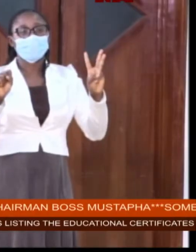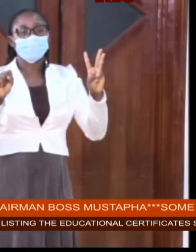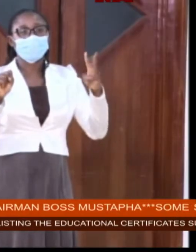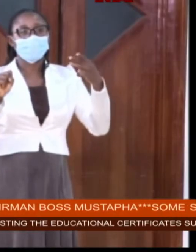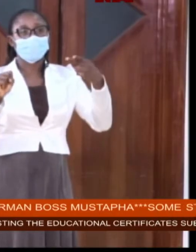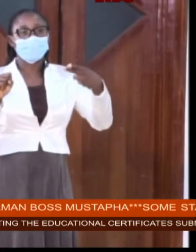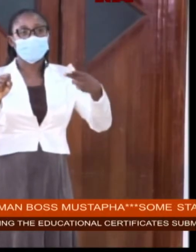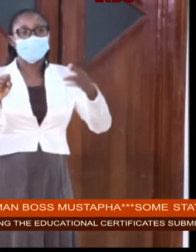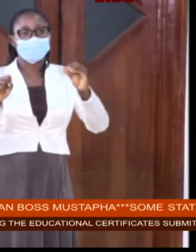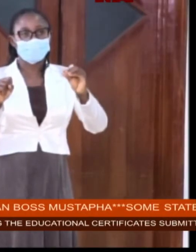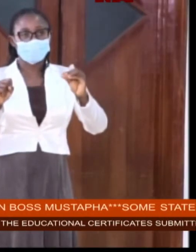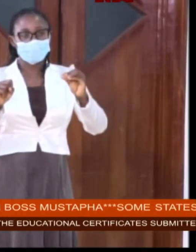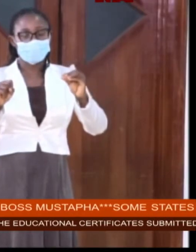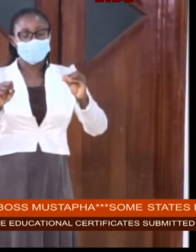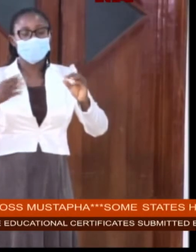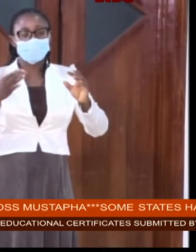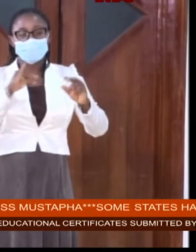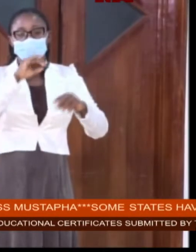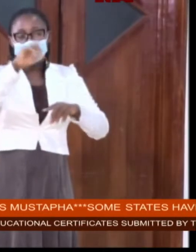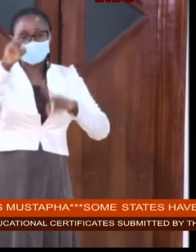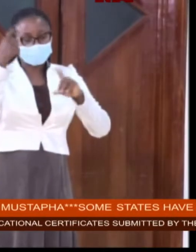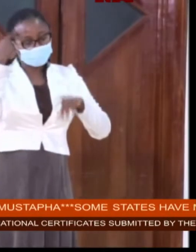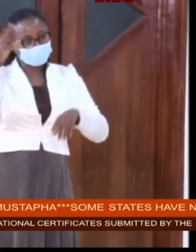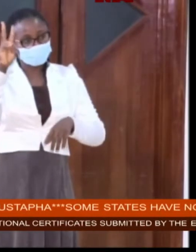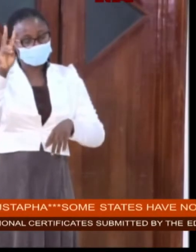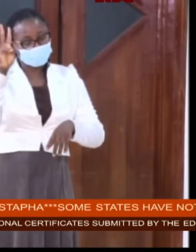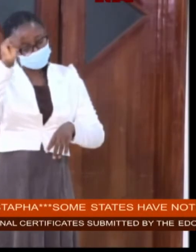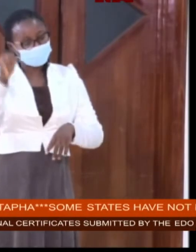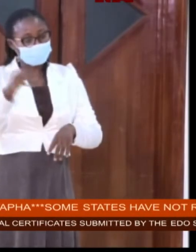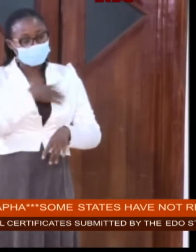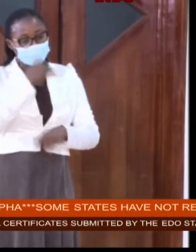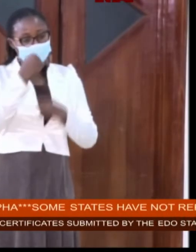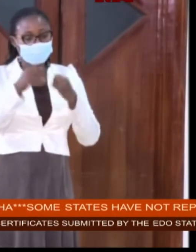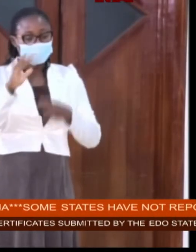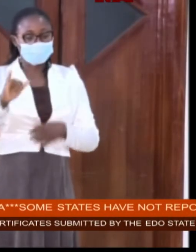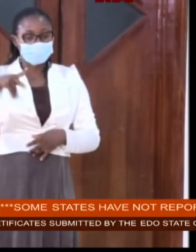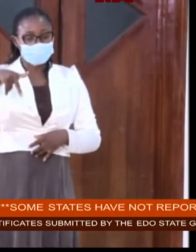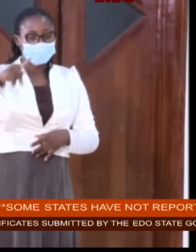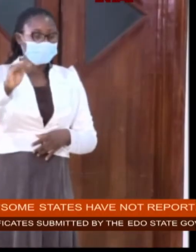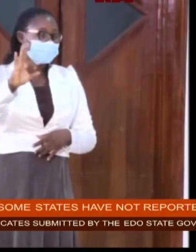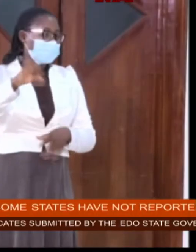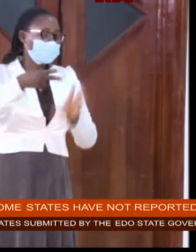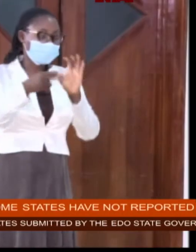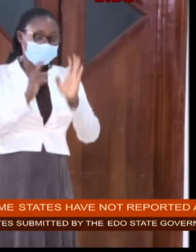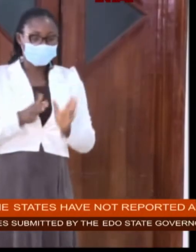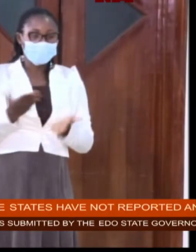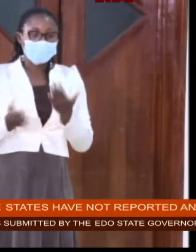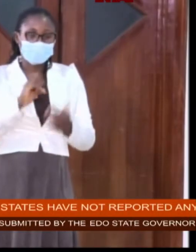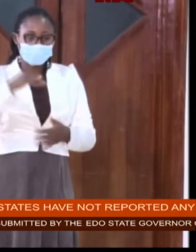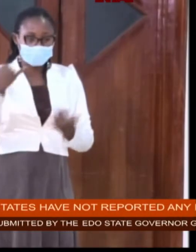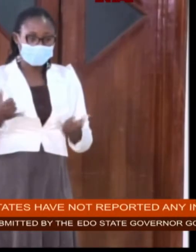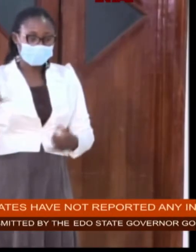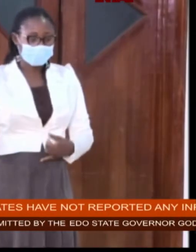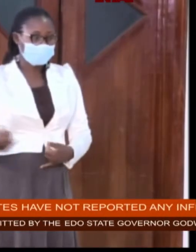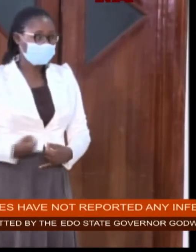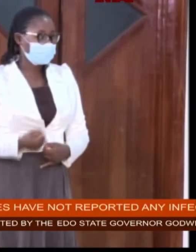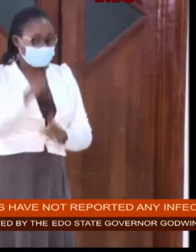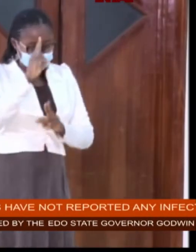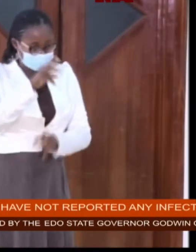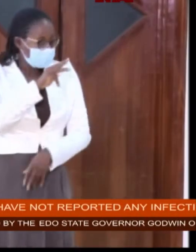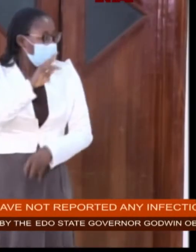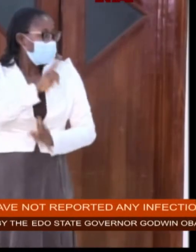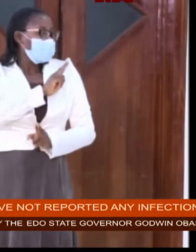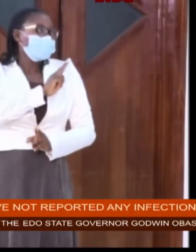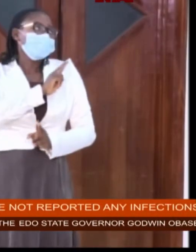WHO, because the question for WHO, and finally the PTF chairman. So may I now invite, please, the